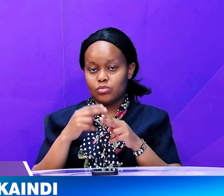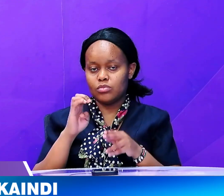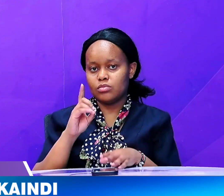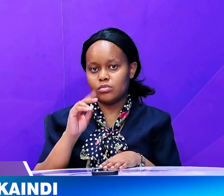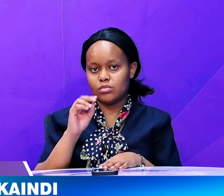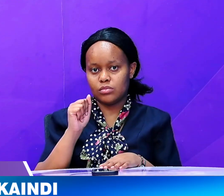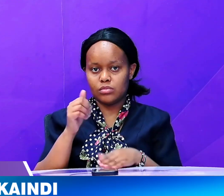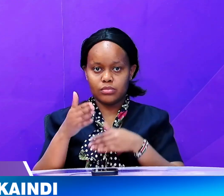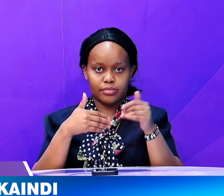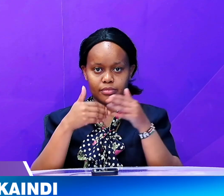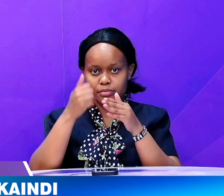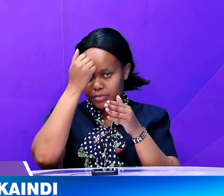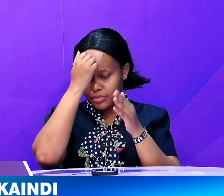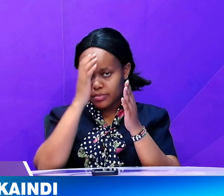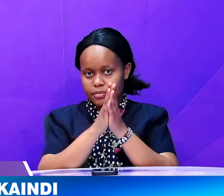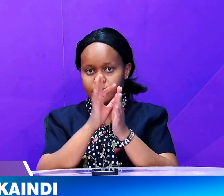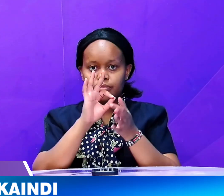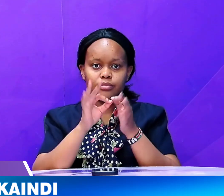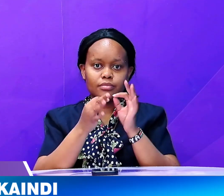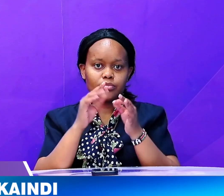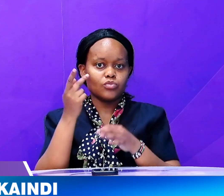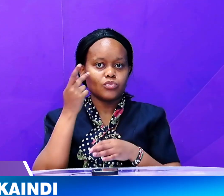p.m. news. I have been your host, Edna Kaindi.